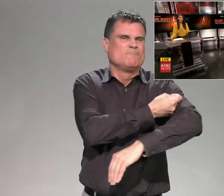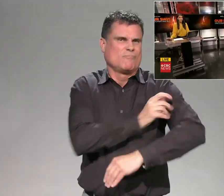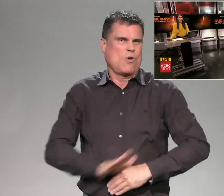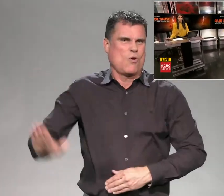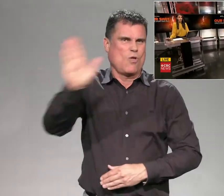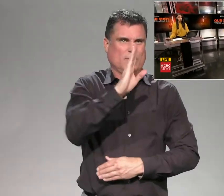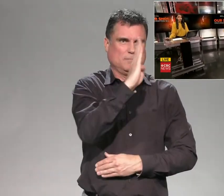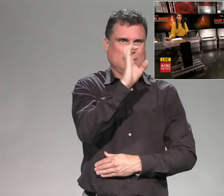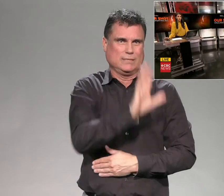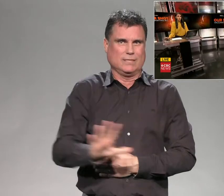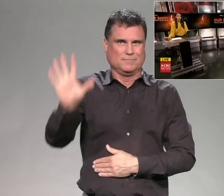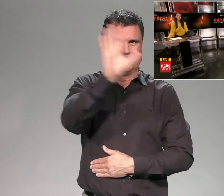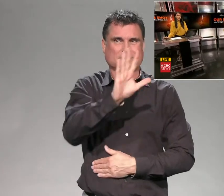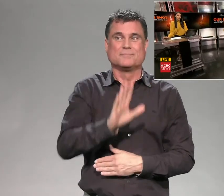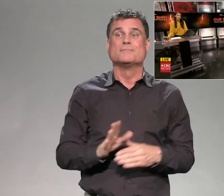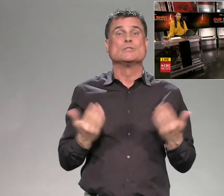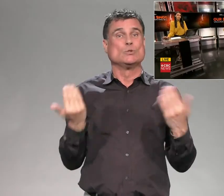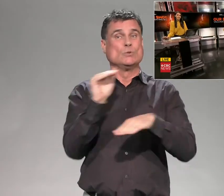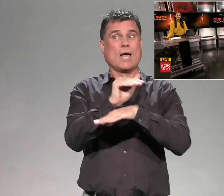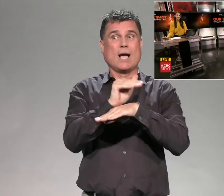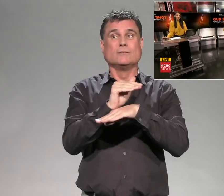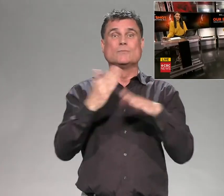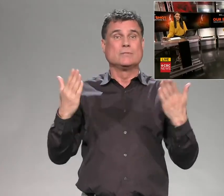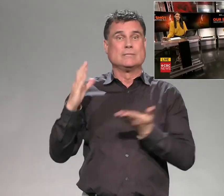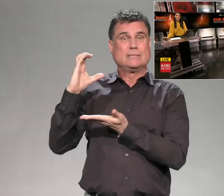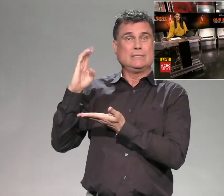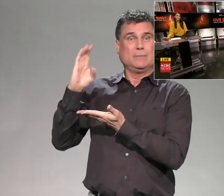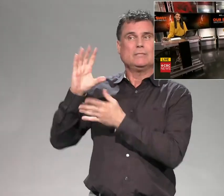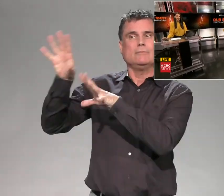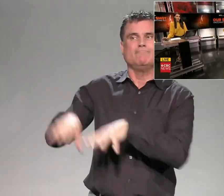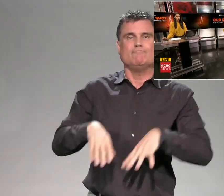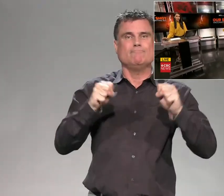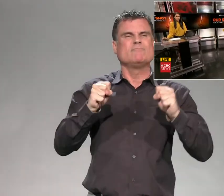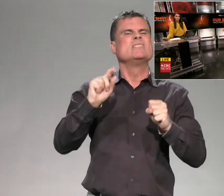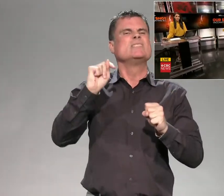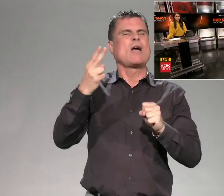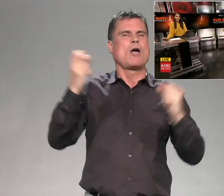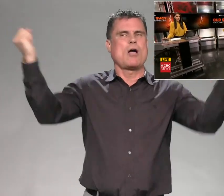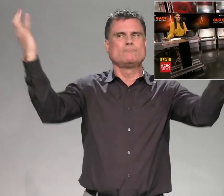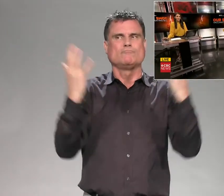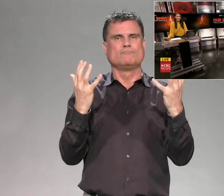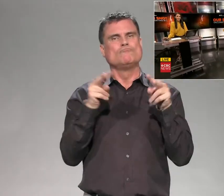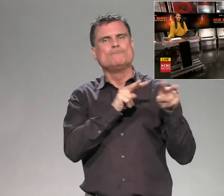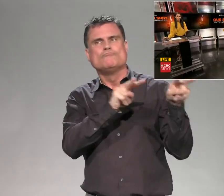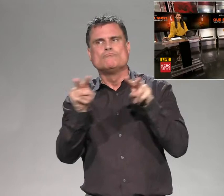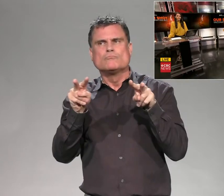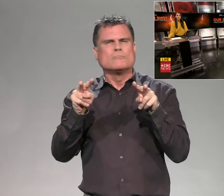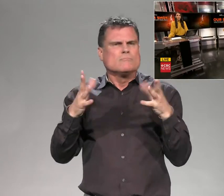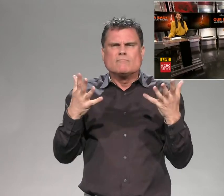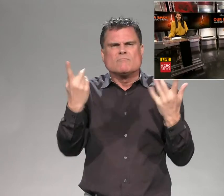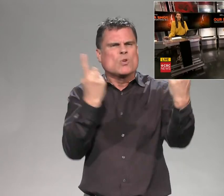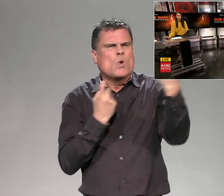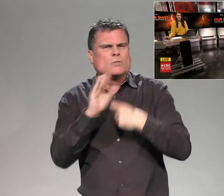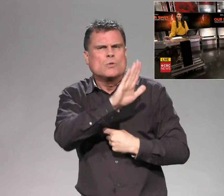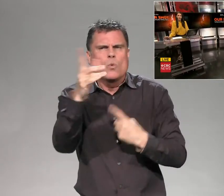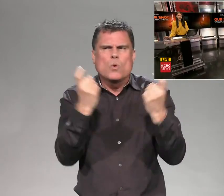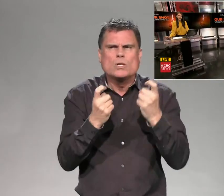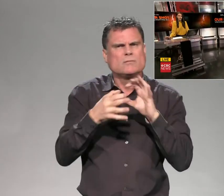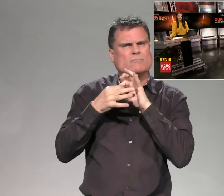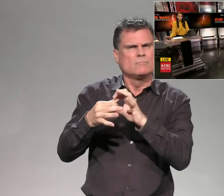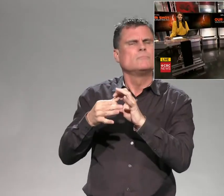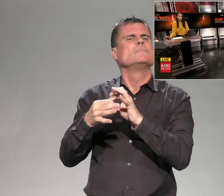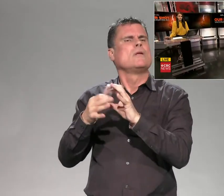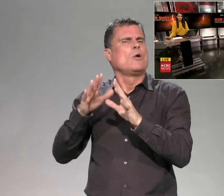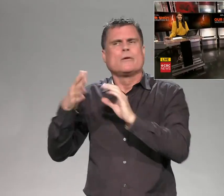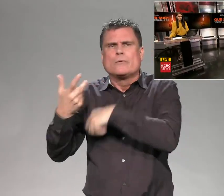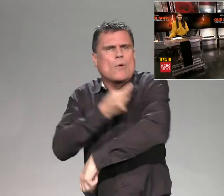answering everything you want to know about the COVID-19 vaccine and this province's plan to get that shot in your arm. I'm Anita Bath.